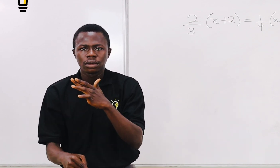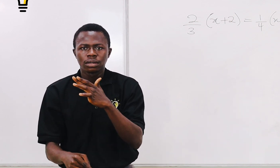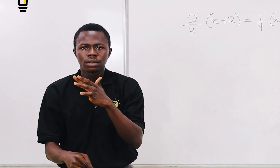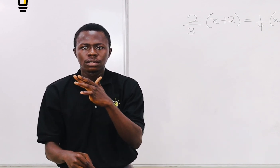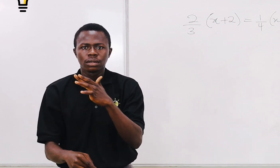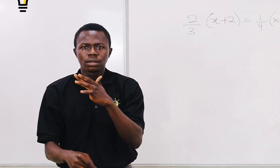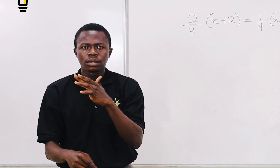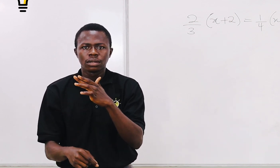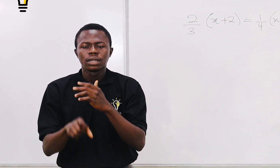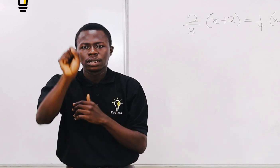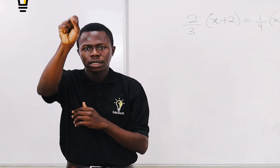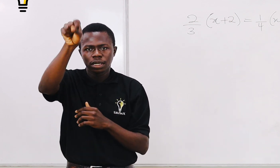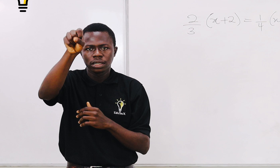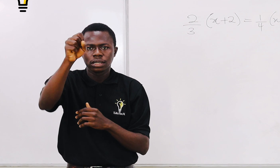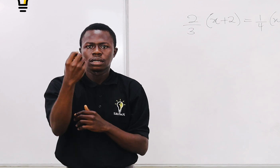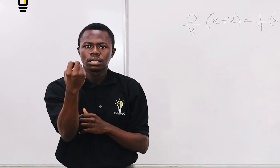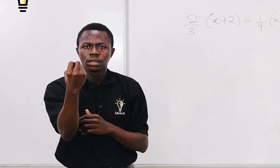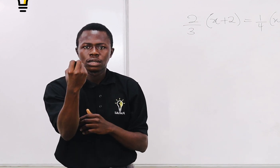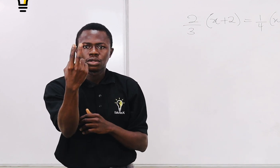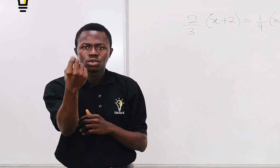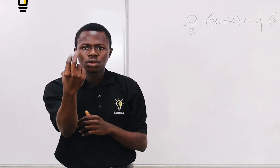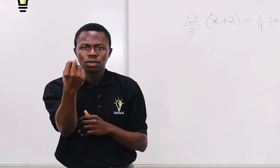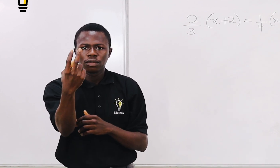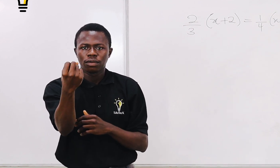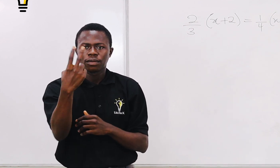And the answer is, yes, 12.